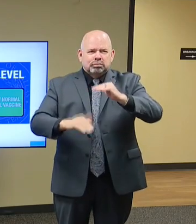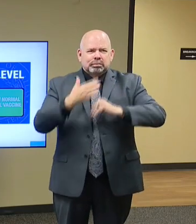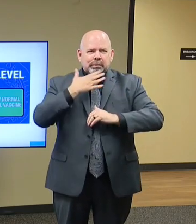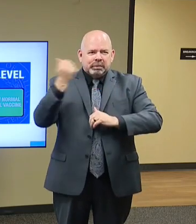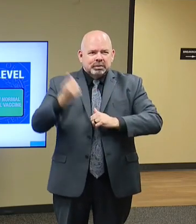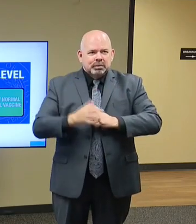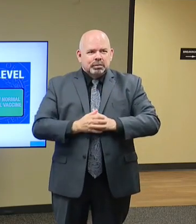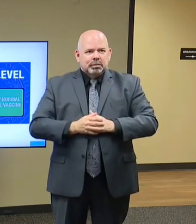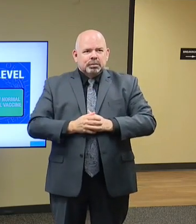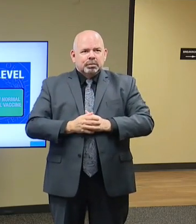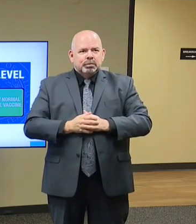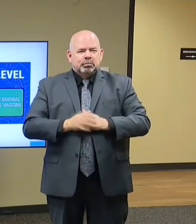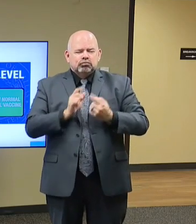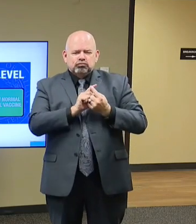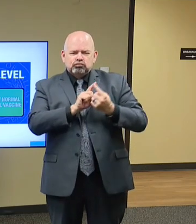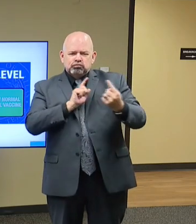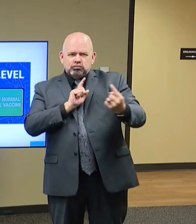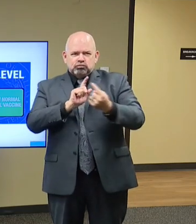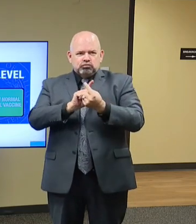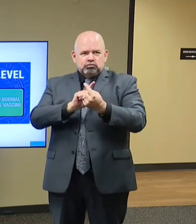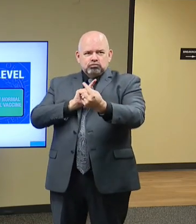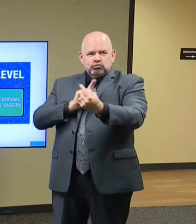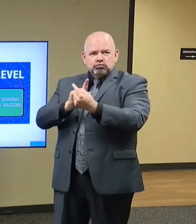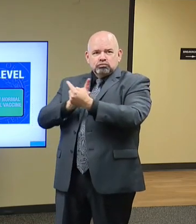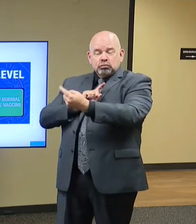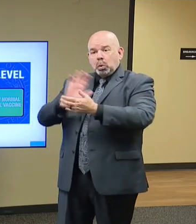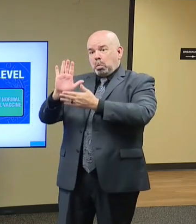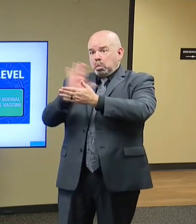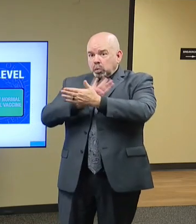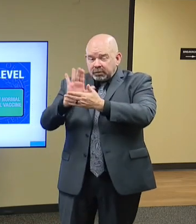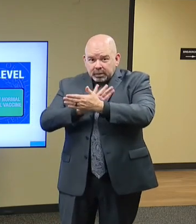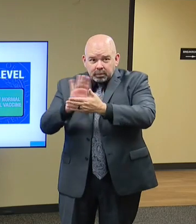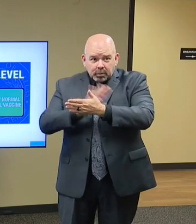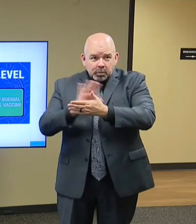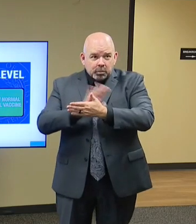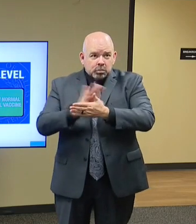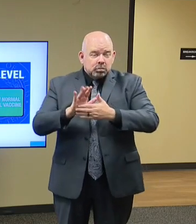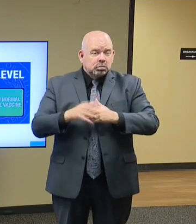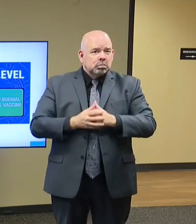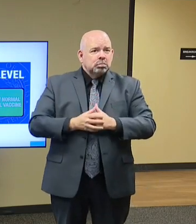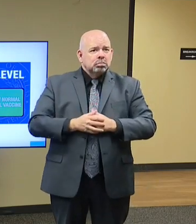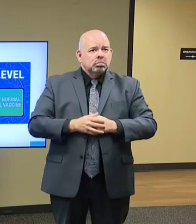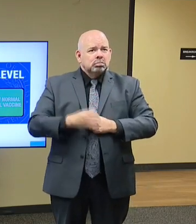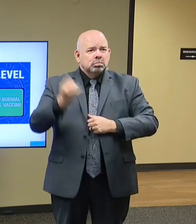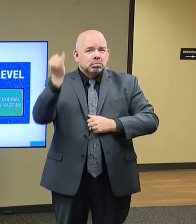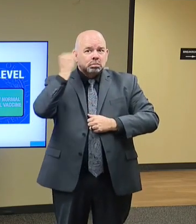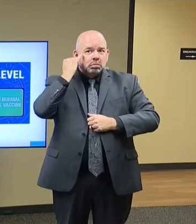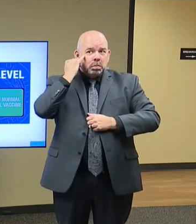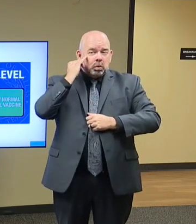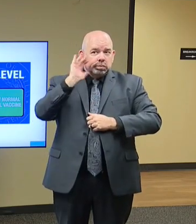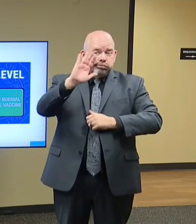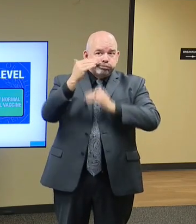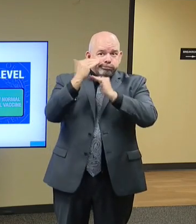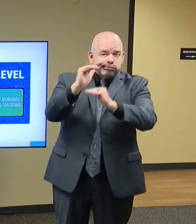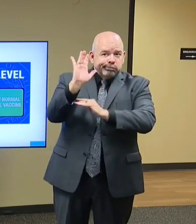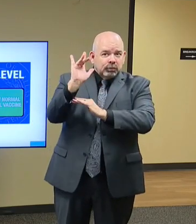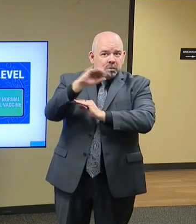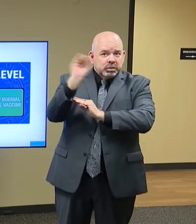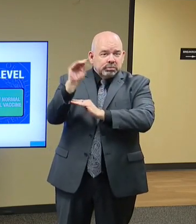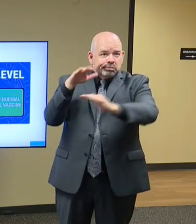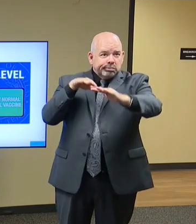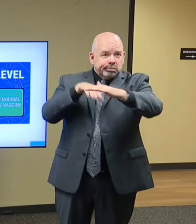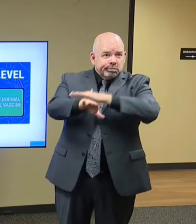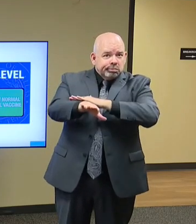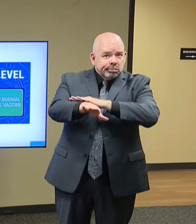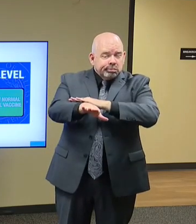10. Movies can be considered if the occupancy is at 25% or less in